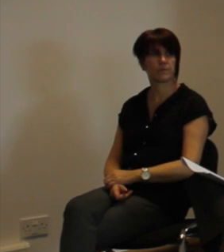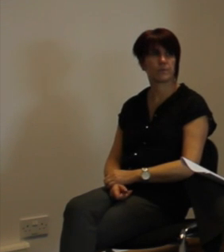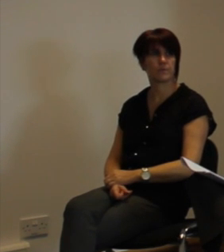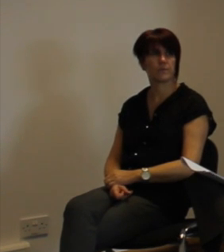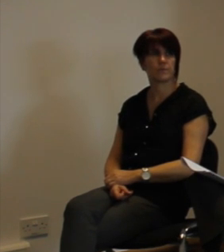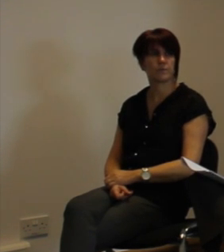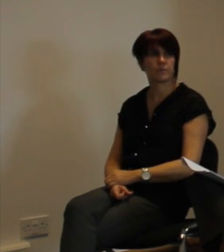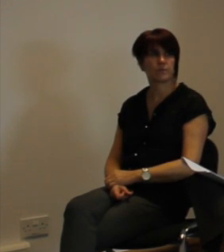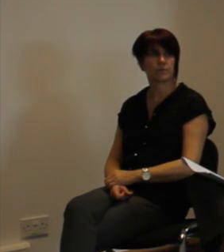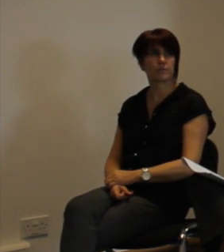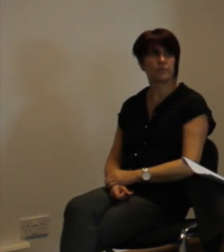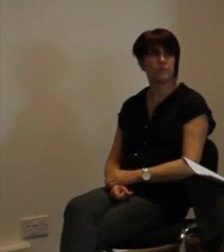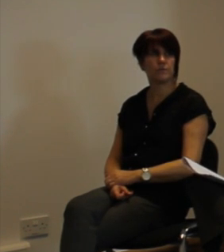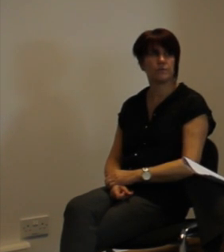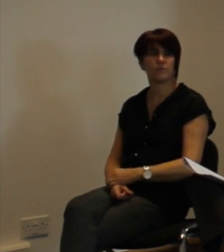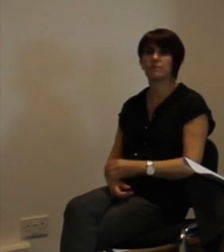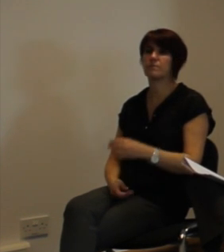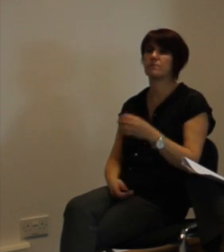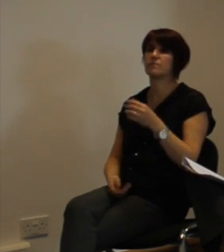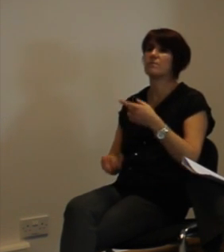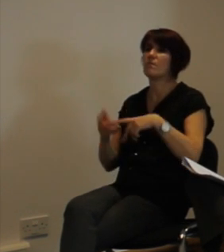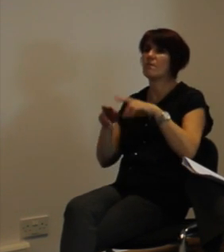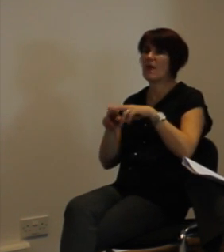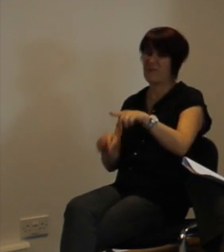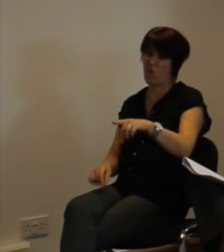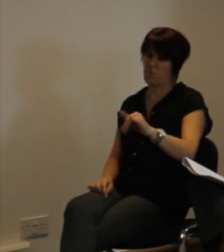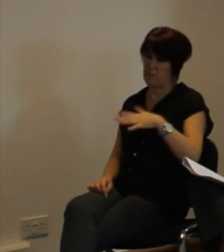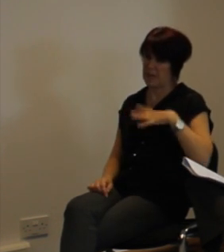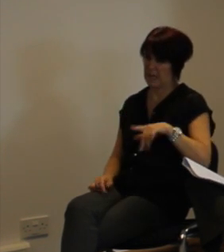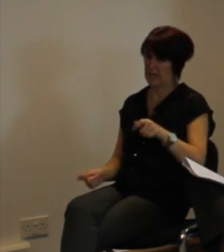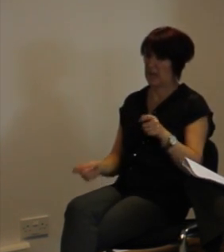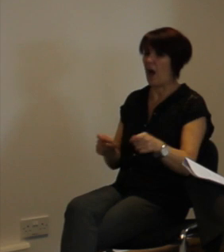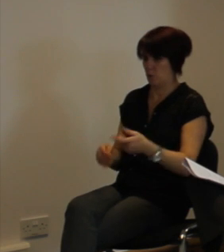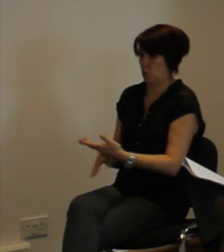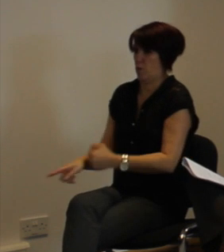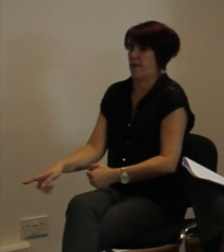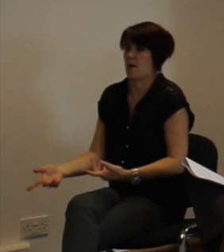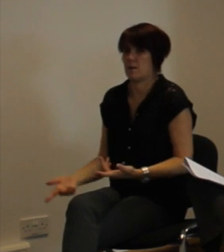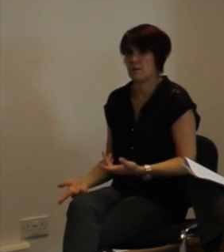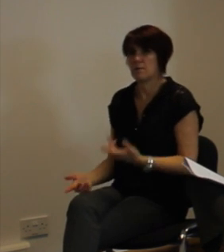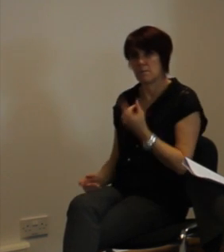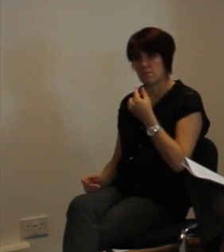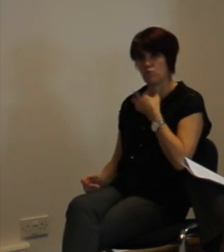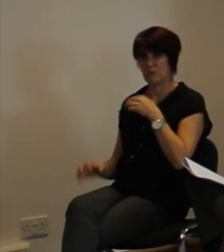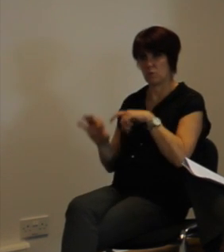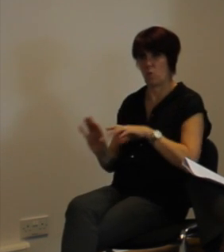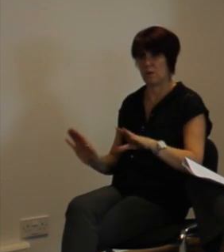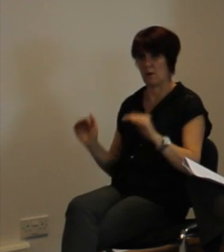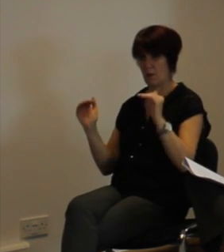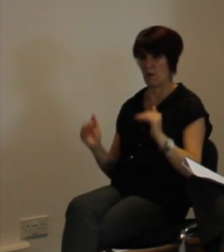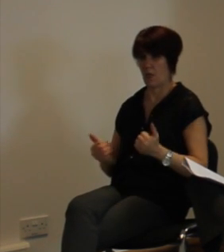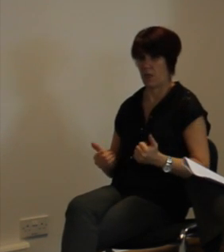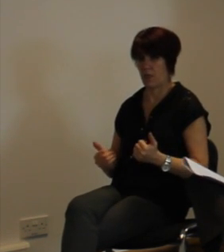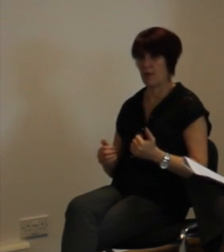adjustment willy-nilly, just to say, well, this person might need this, so we'll do that, we're of course risking quality. But